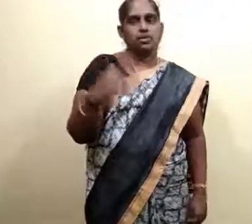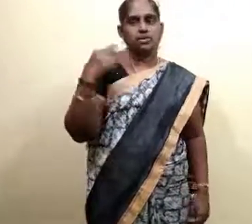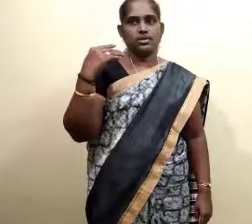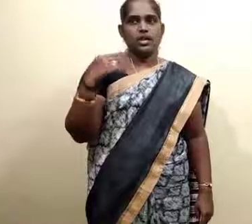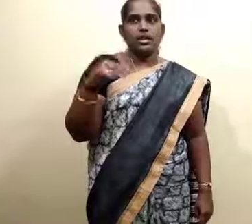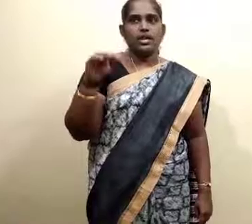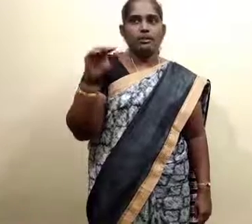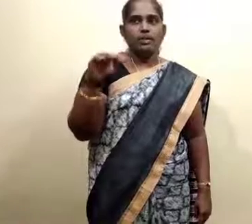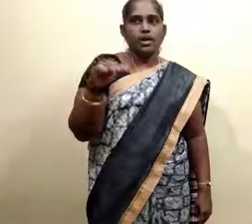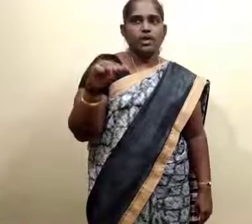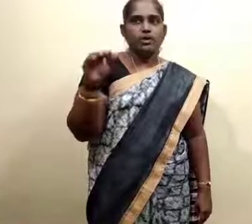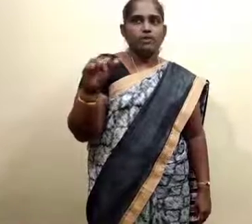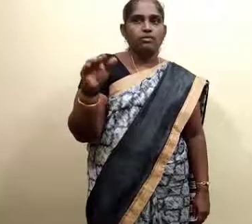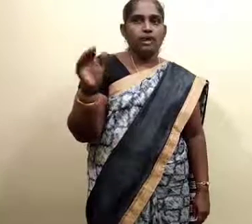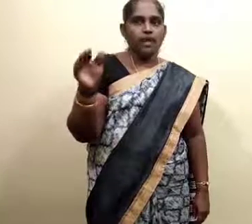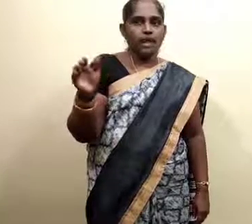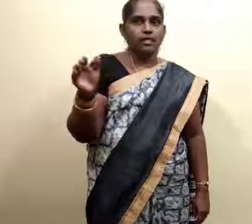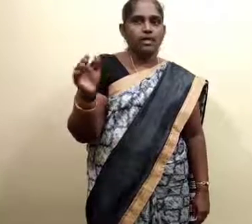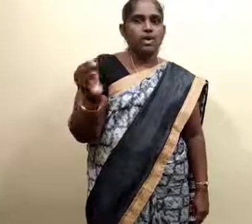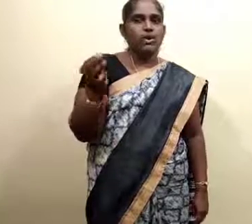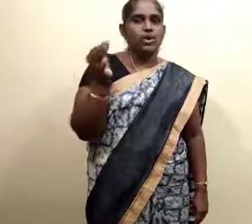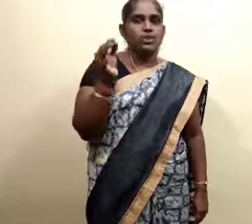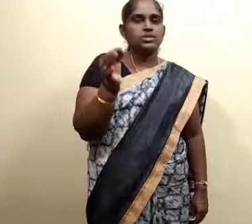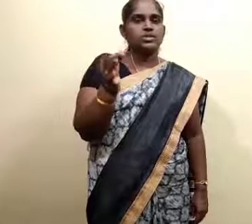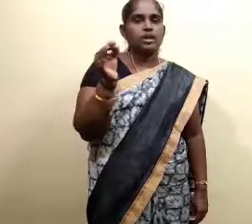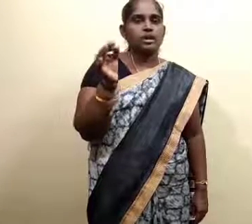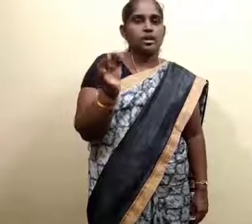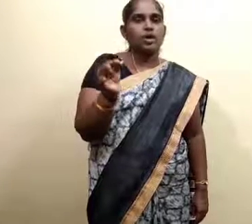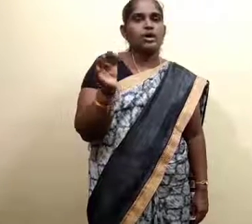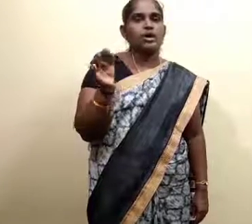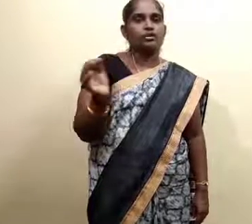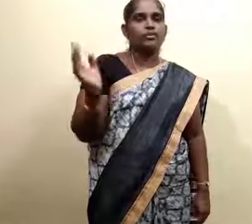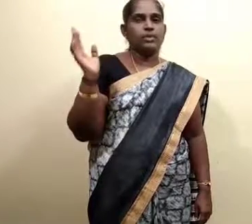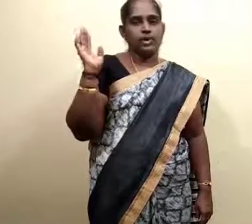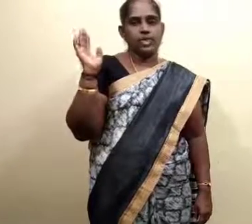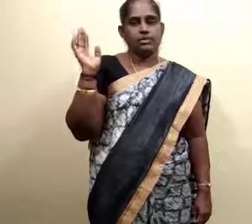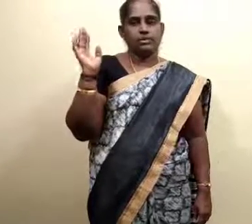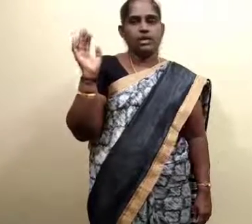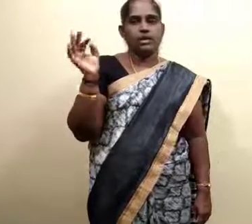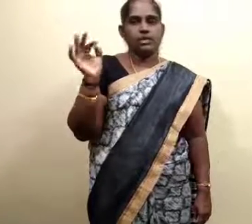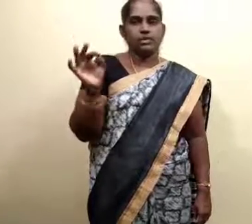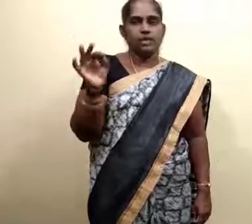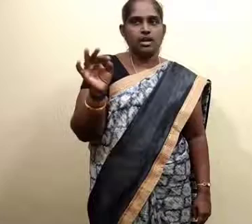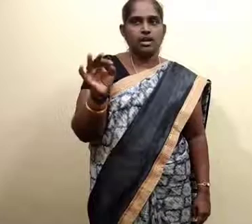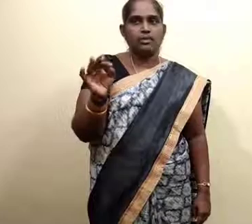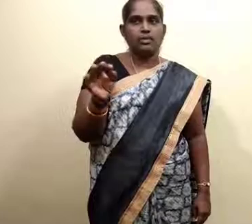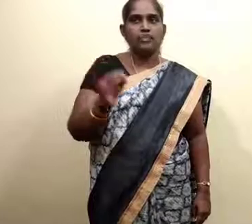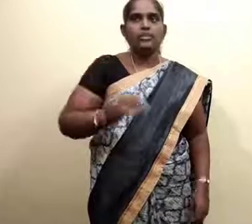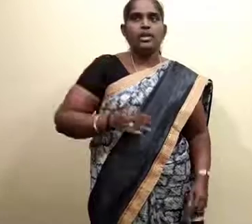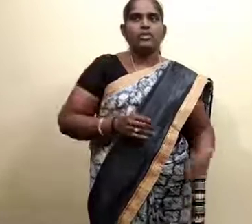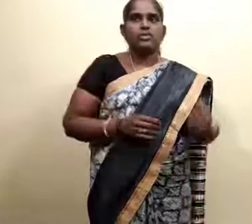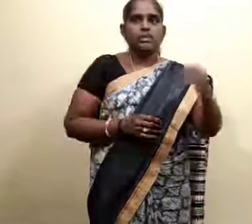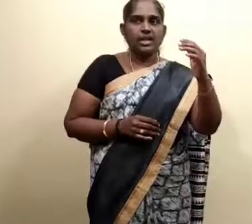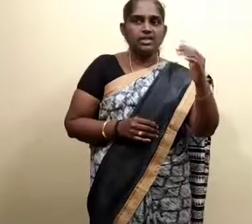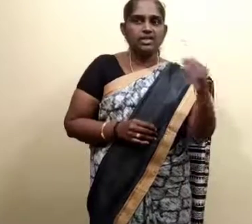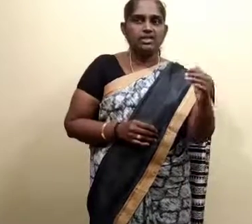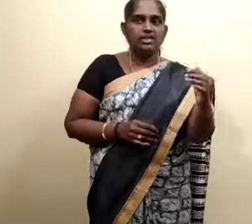out. Employing human labor cost a lot of money. Okay, cost a lot of money. So the British